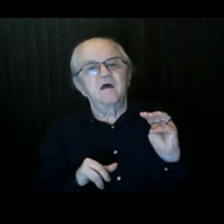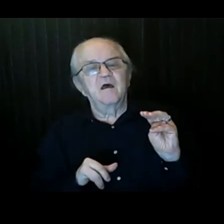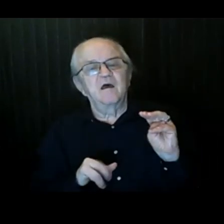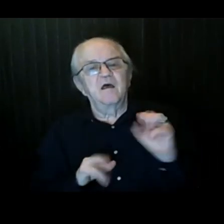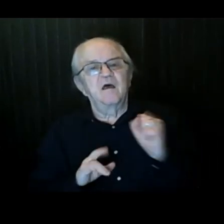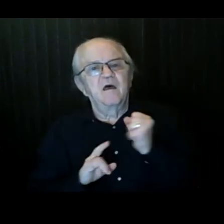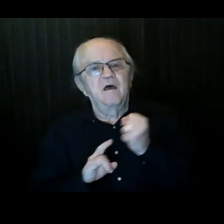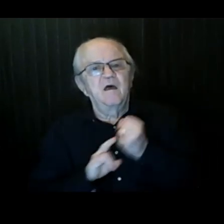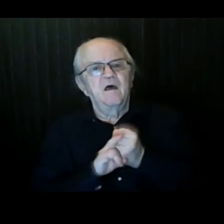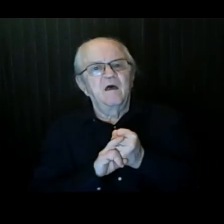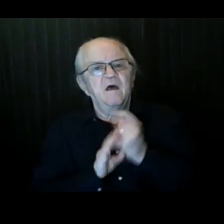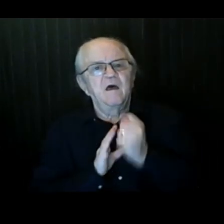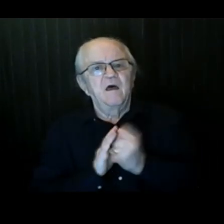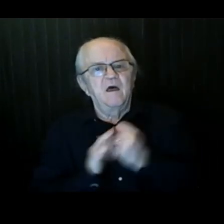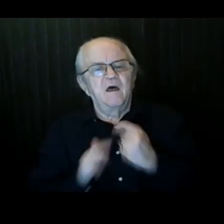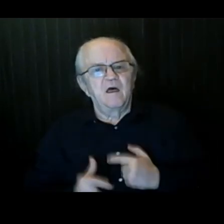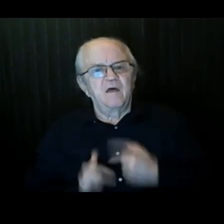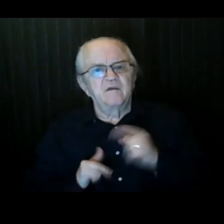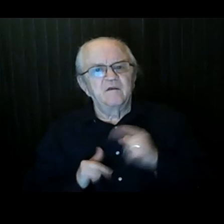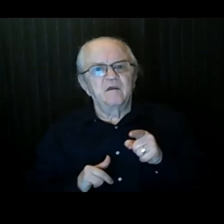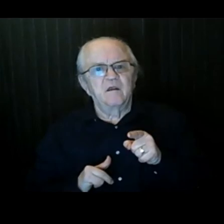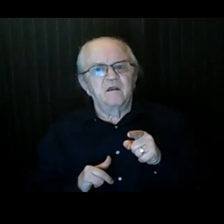in your life where you're kind of like, oh,